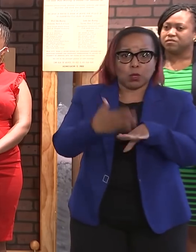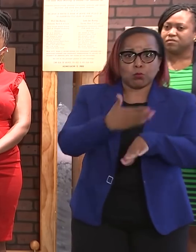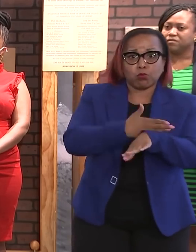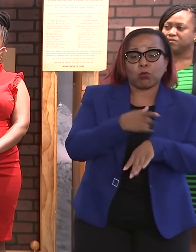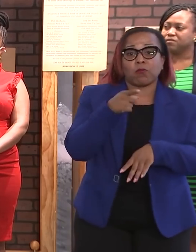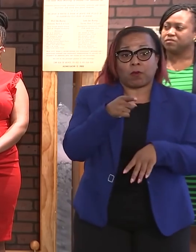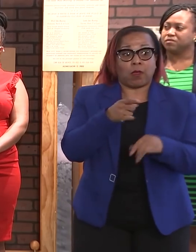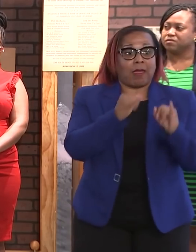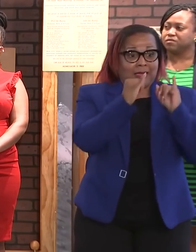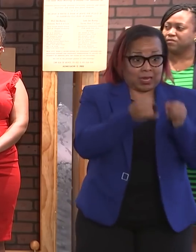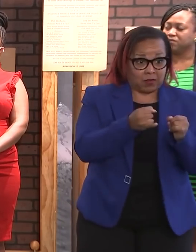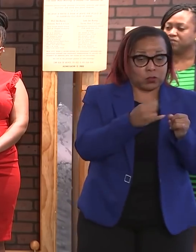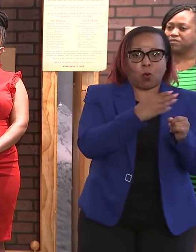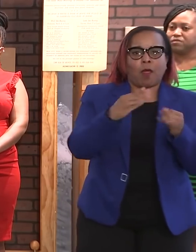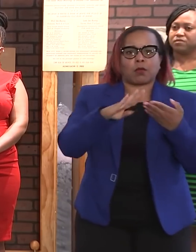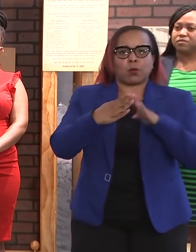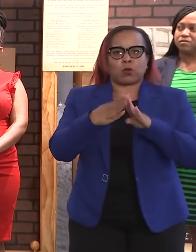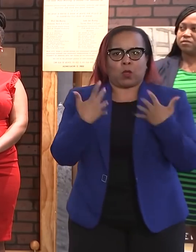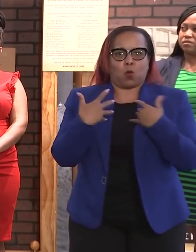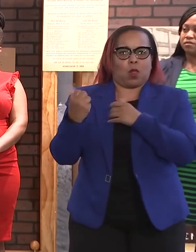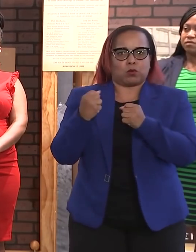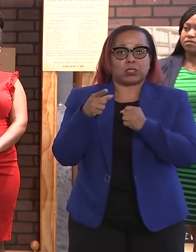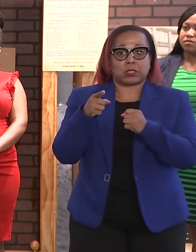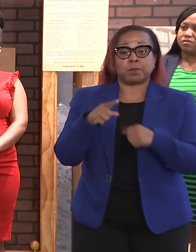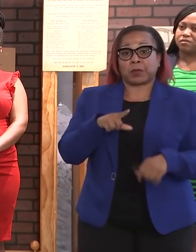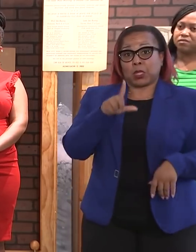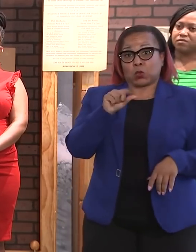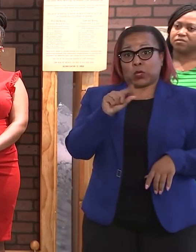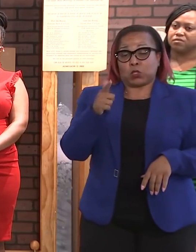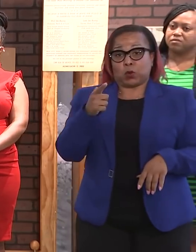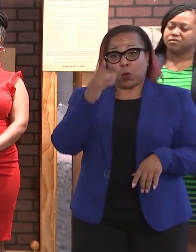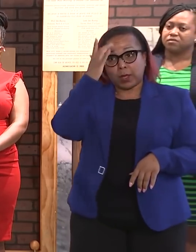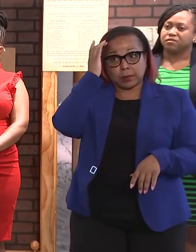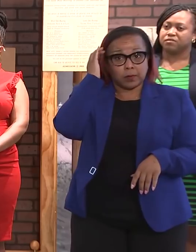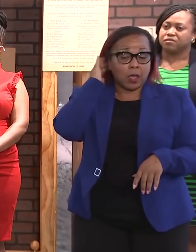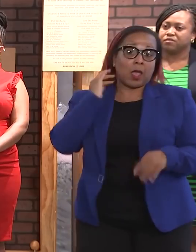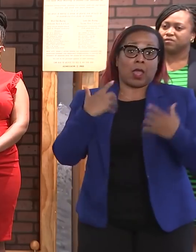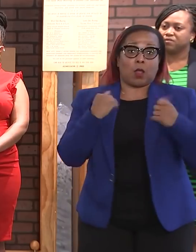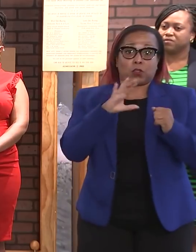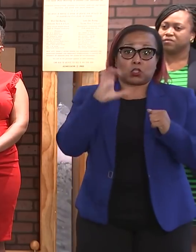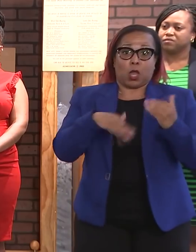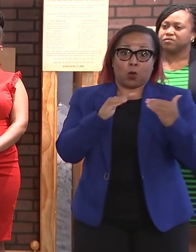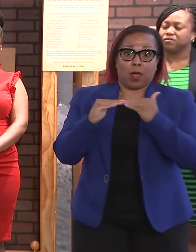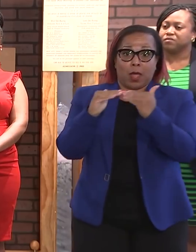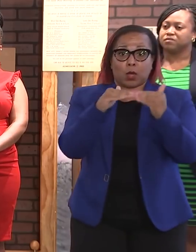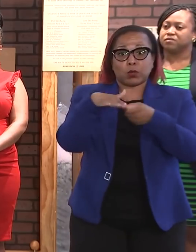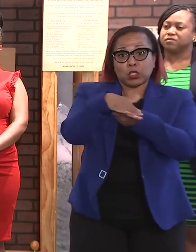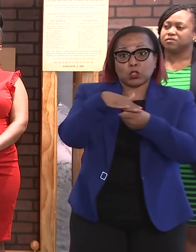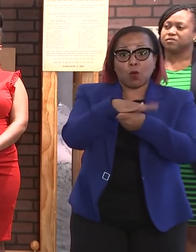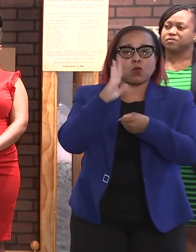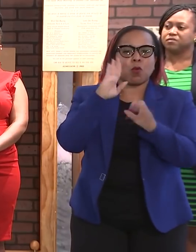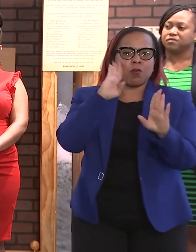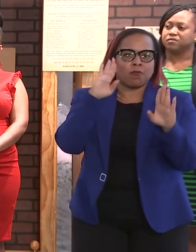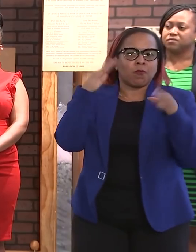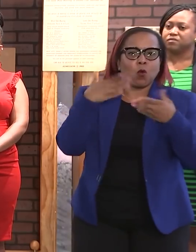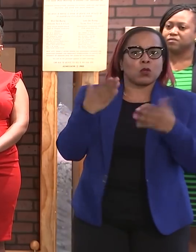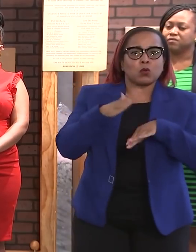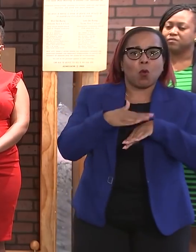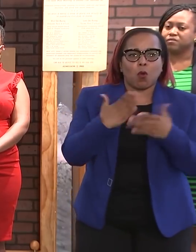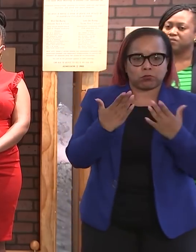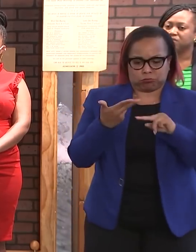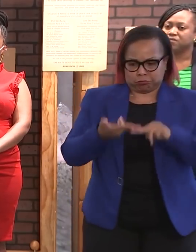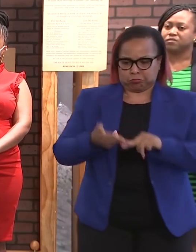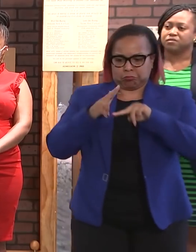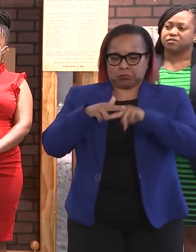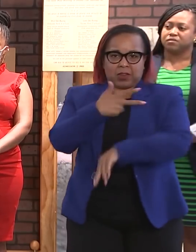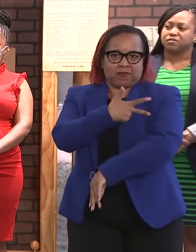improve both individual and community wellness. In 2021, our Healthy Chicago Equity Zones will primarily focus on